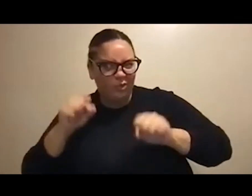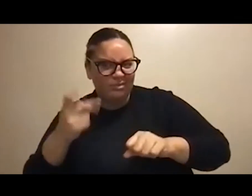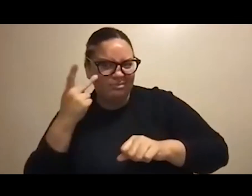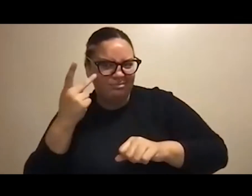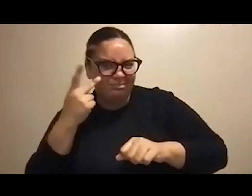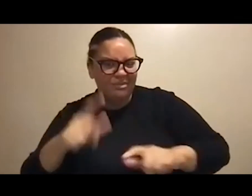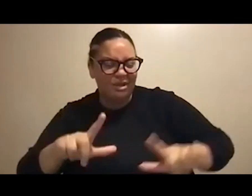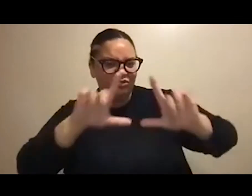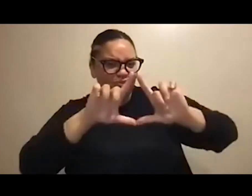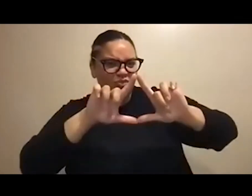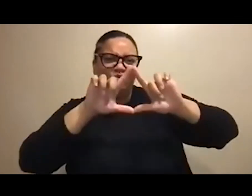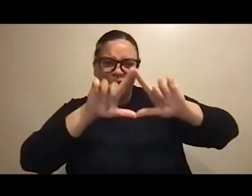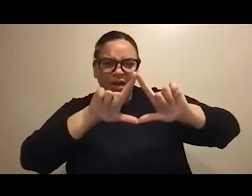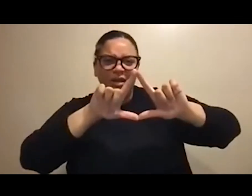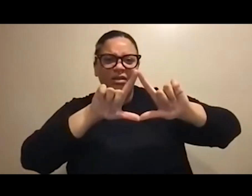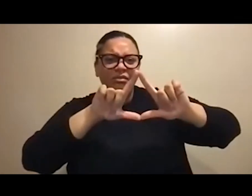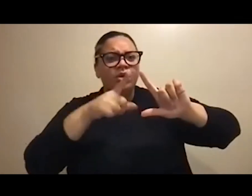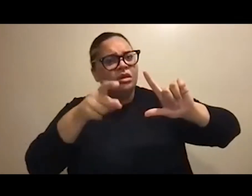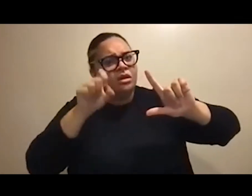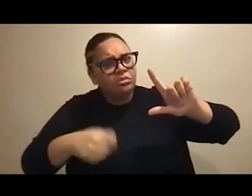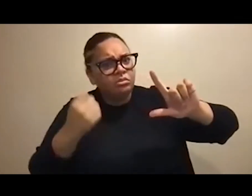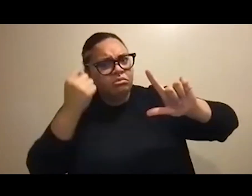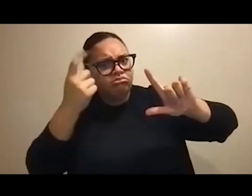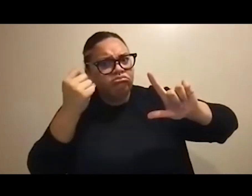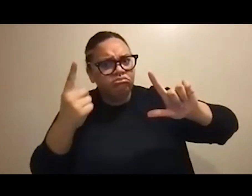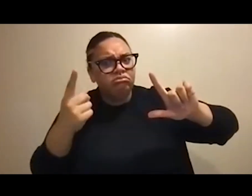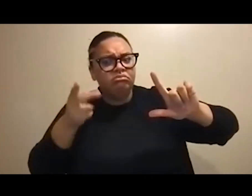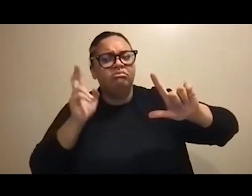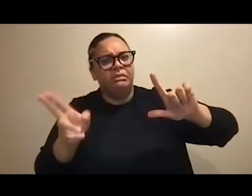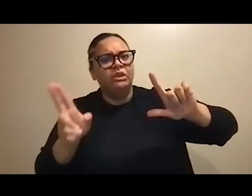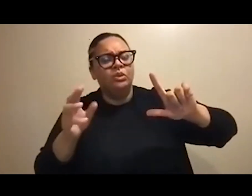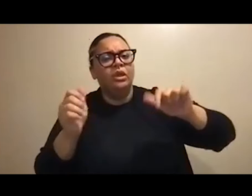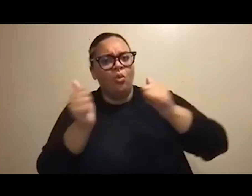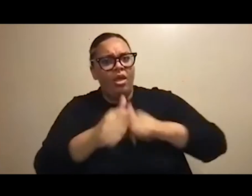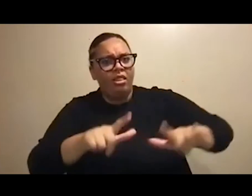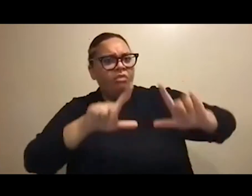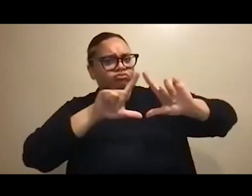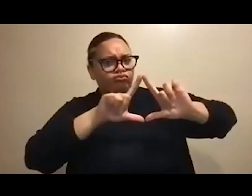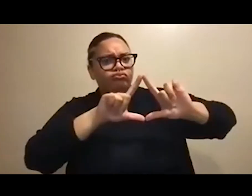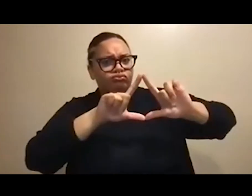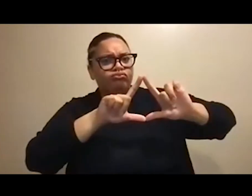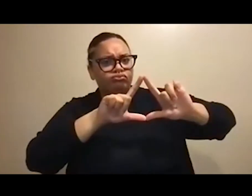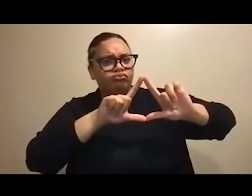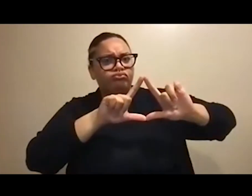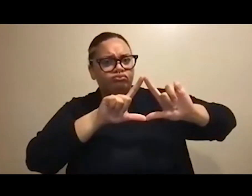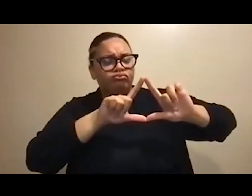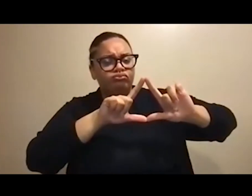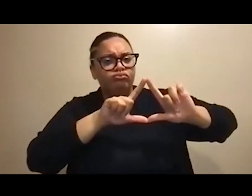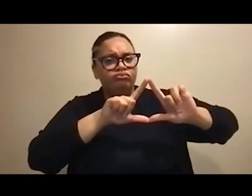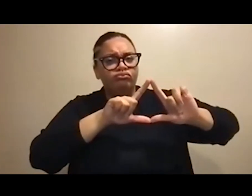triangle. You can understand most of Anglo-American history in terms of a